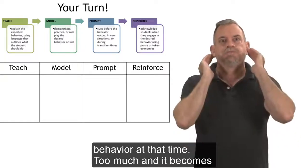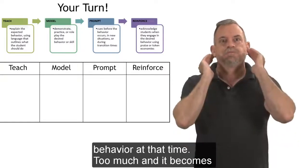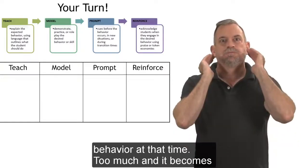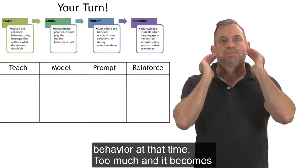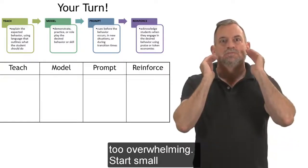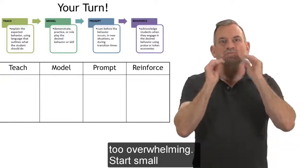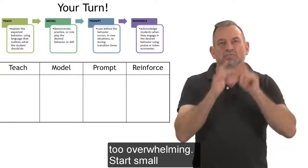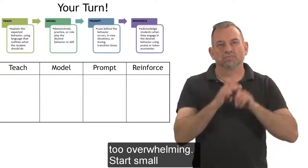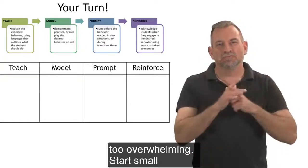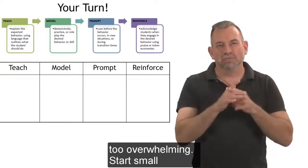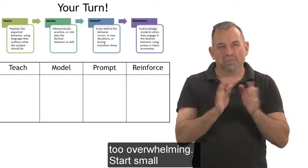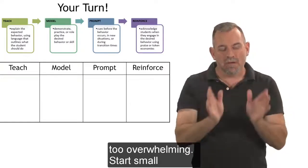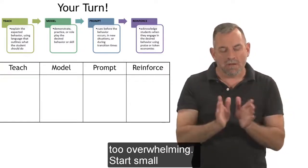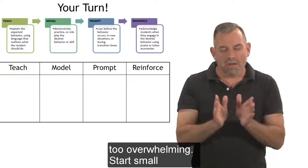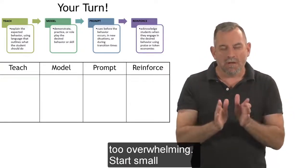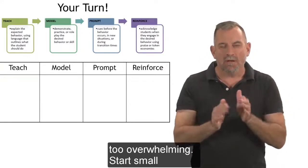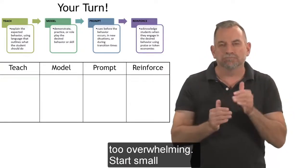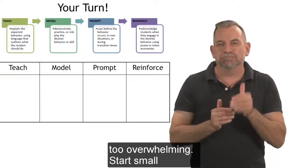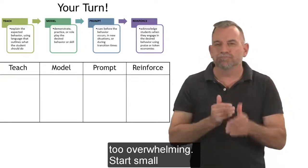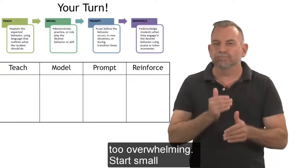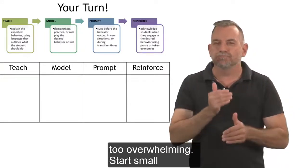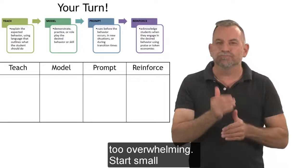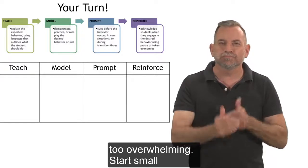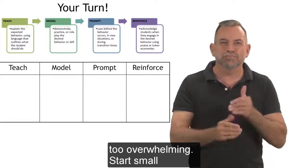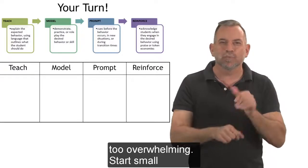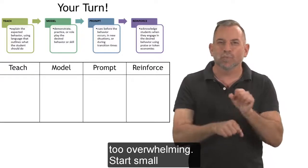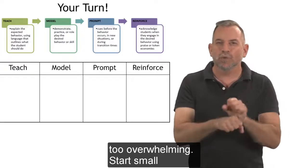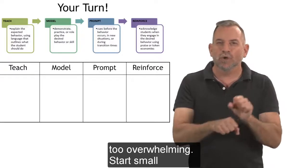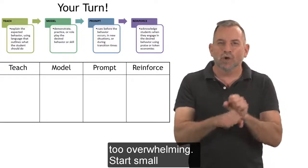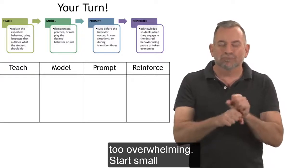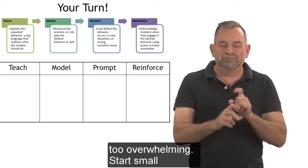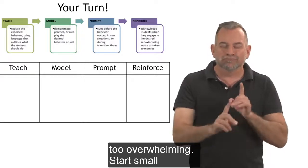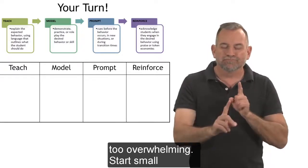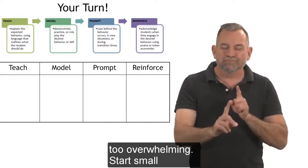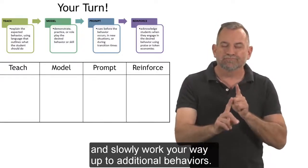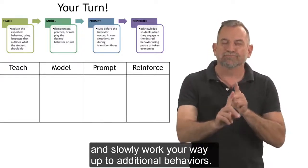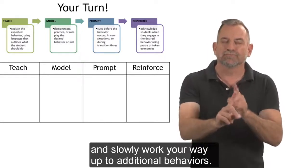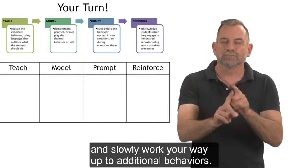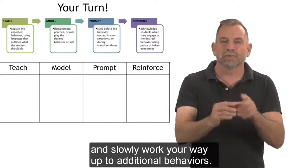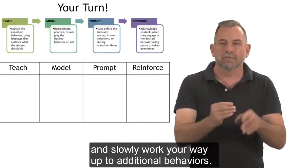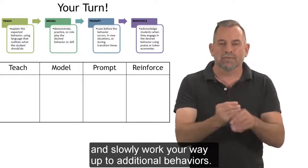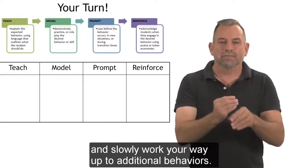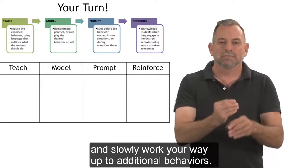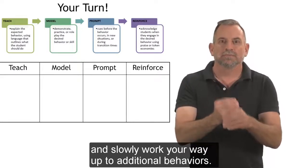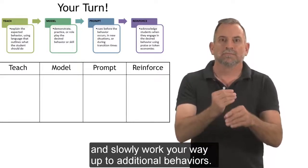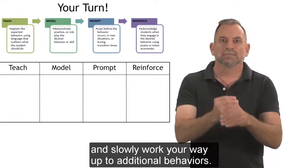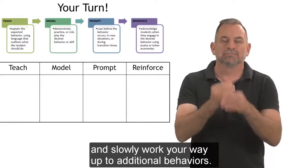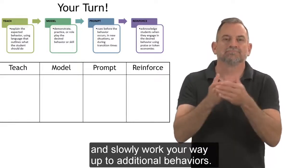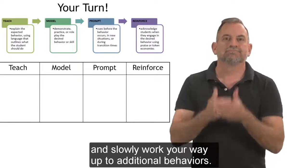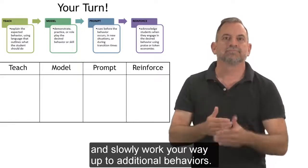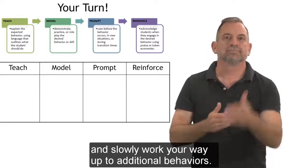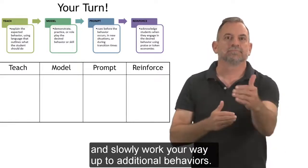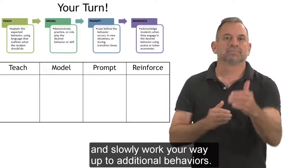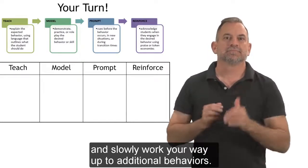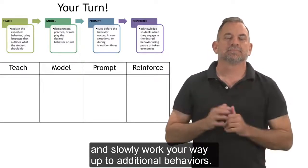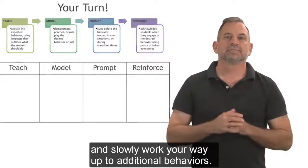becomes too overwhelming. Start small and slowly work your way up to additional